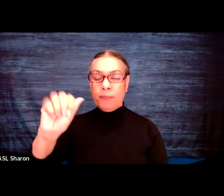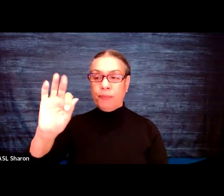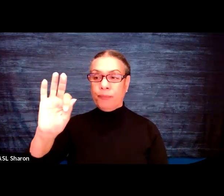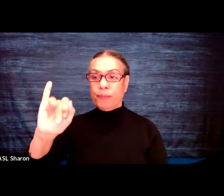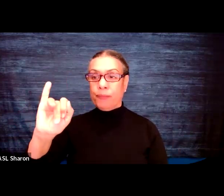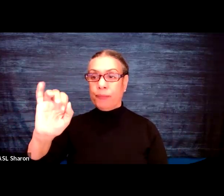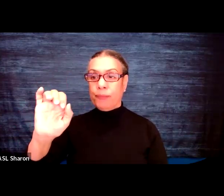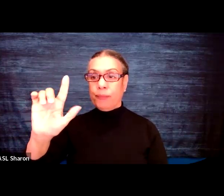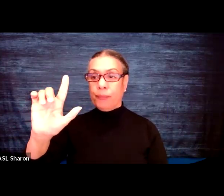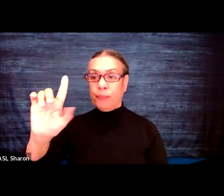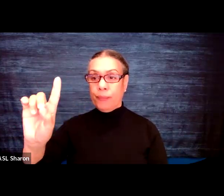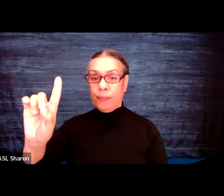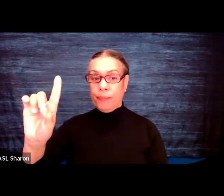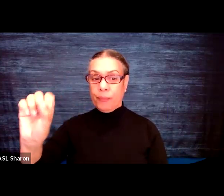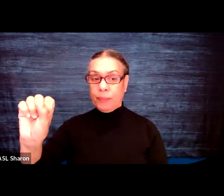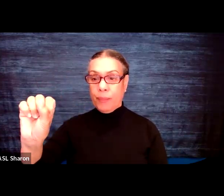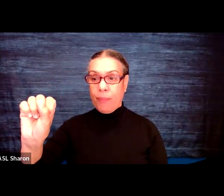Just gonna give you the statement.